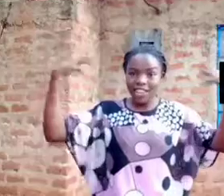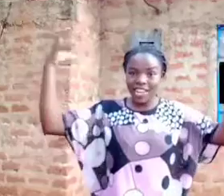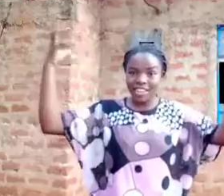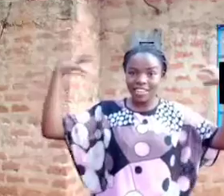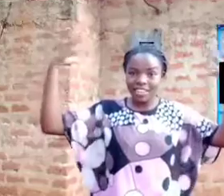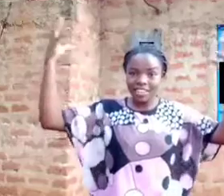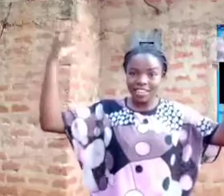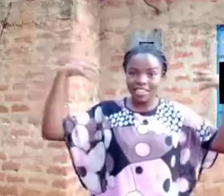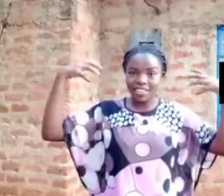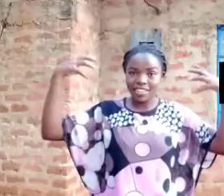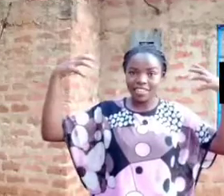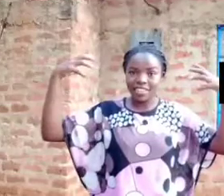rain,